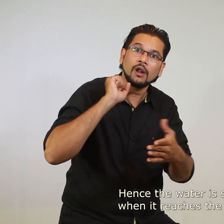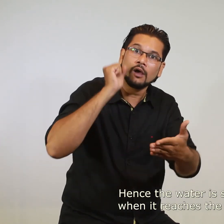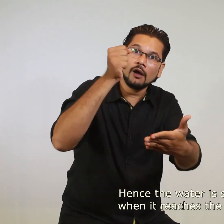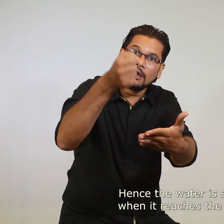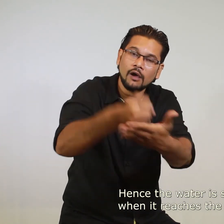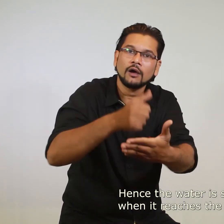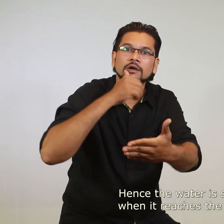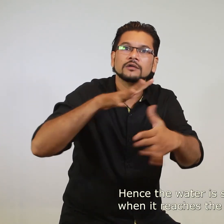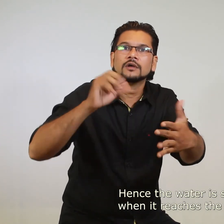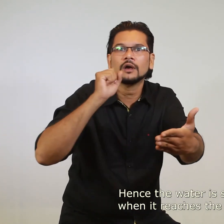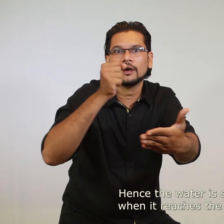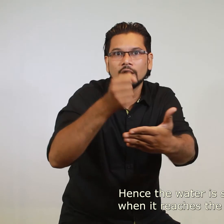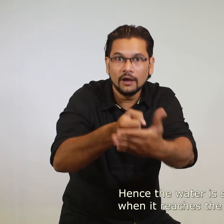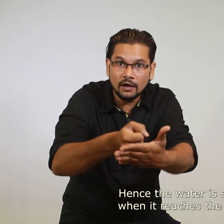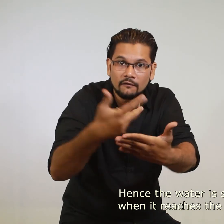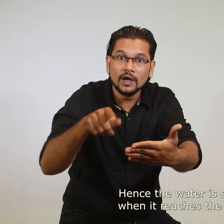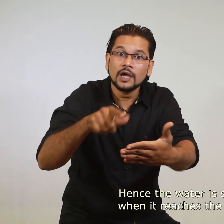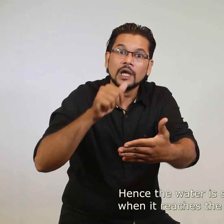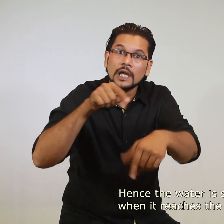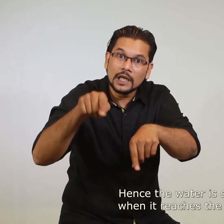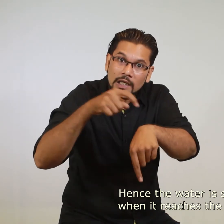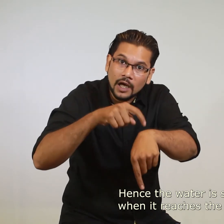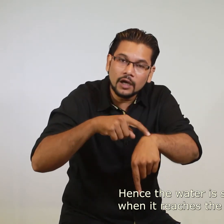Hence, the water is salty when it reaches the sea.